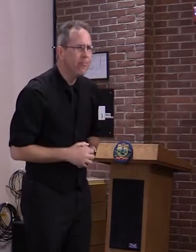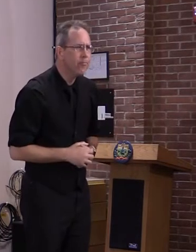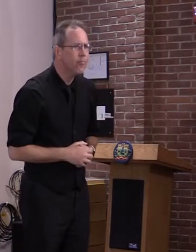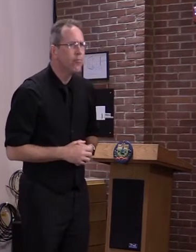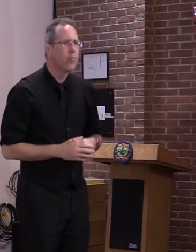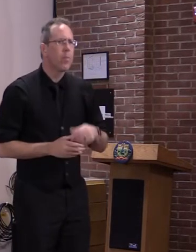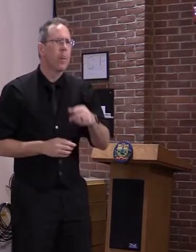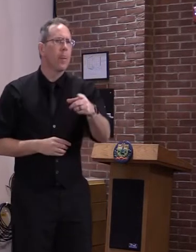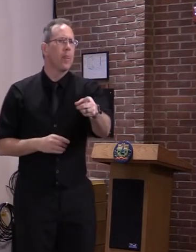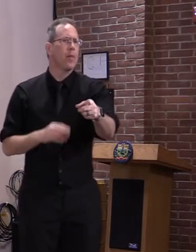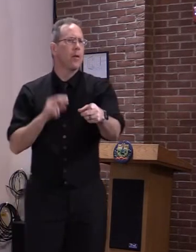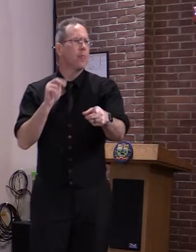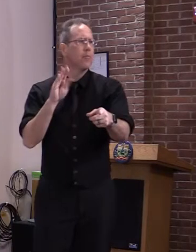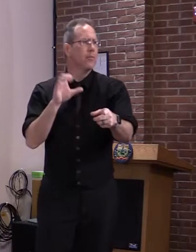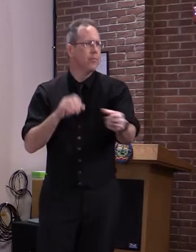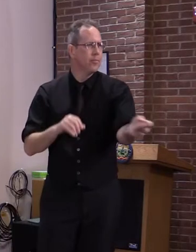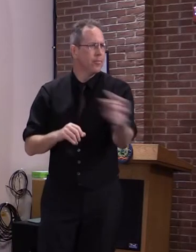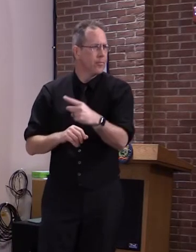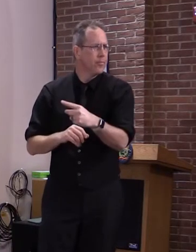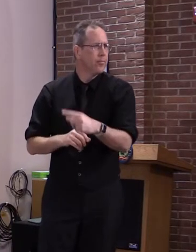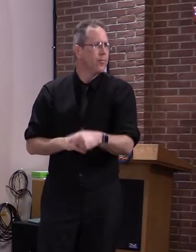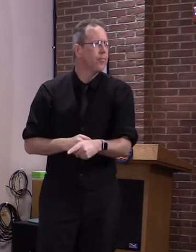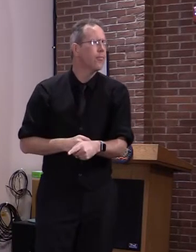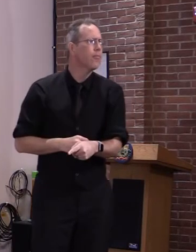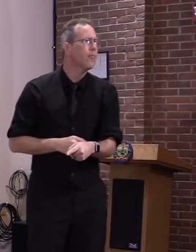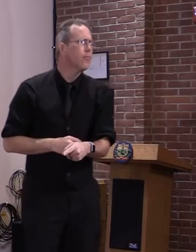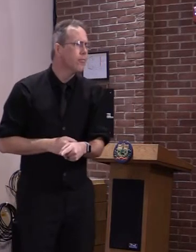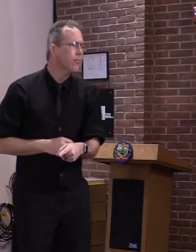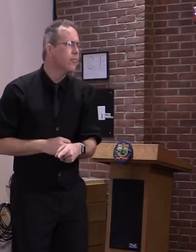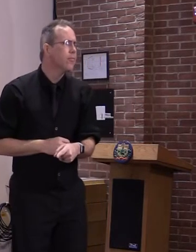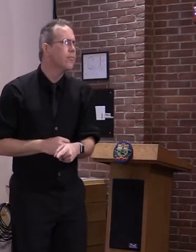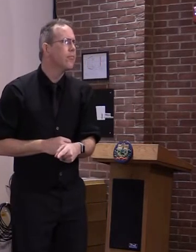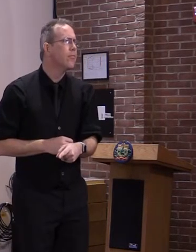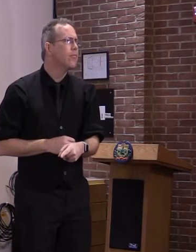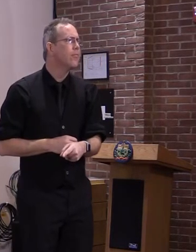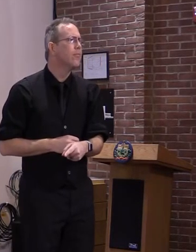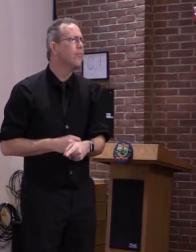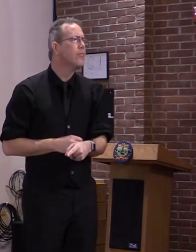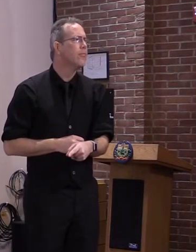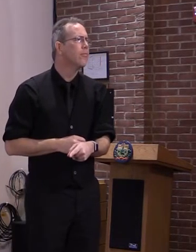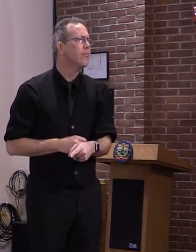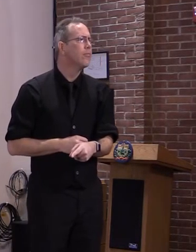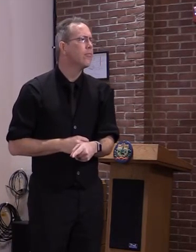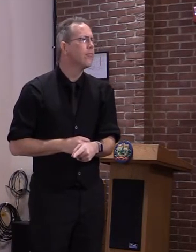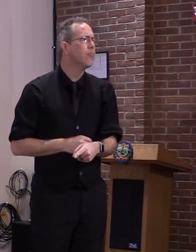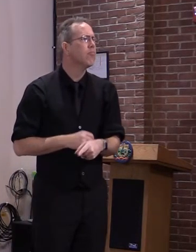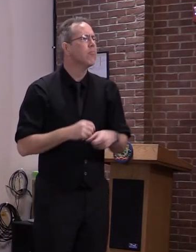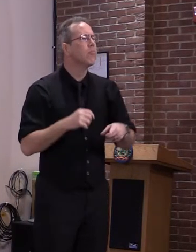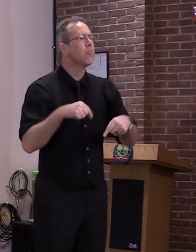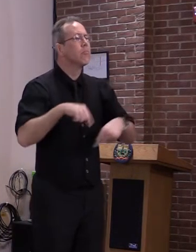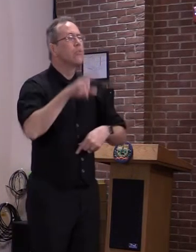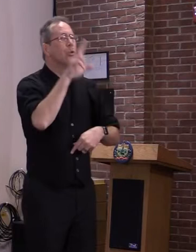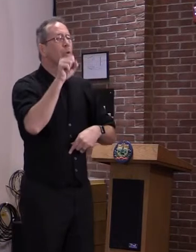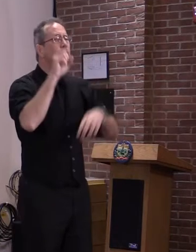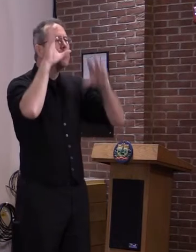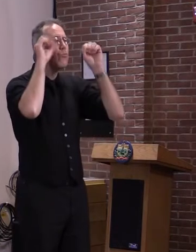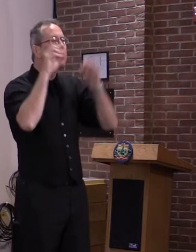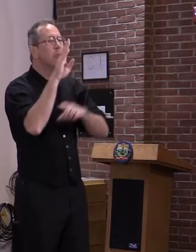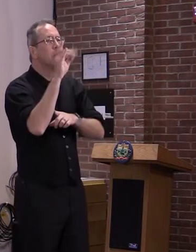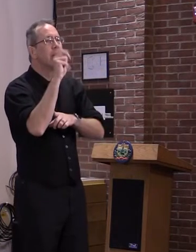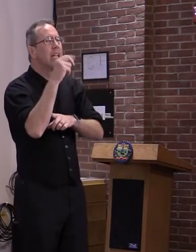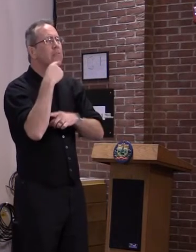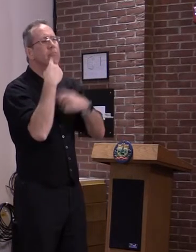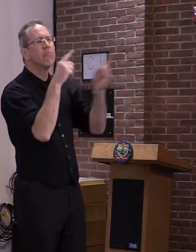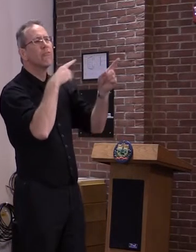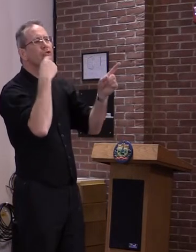way. I think everybody kind of agrees with that, but what he didn't do was increase production on the U.S.